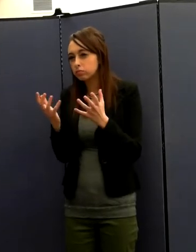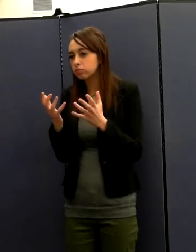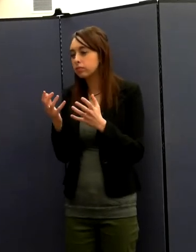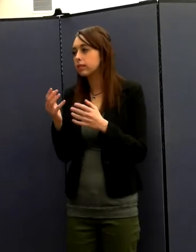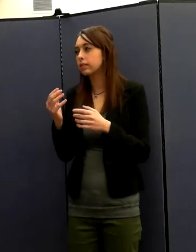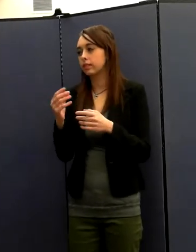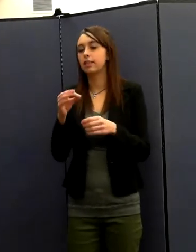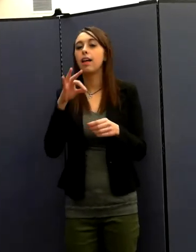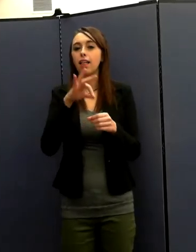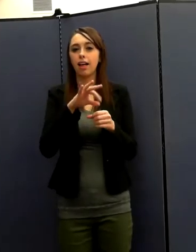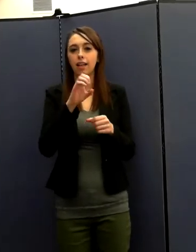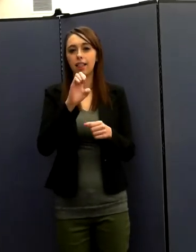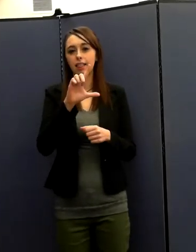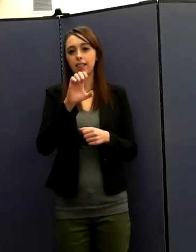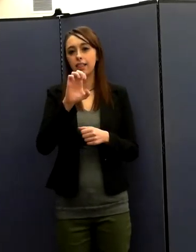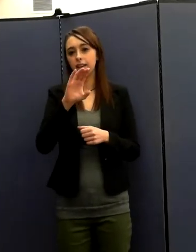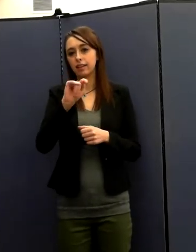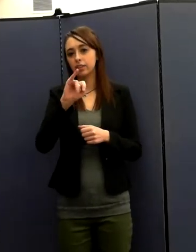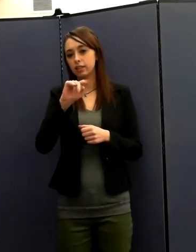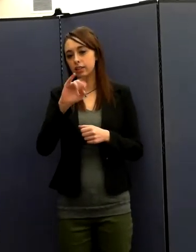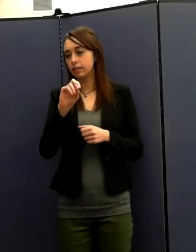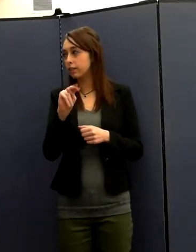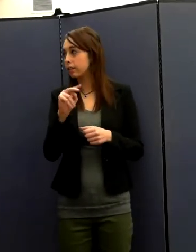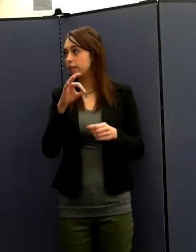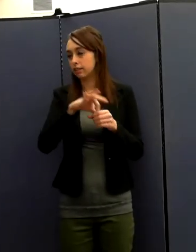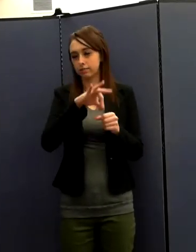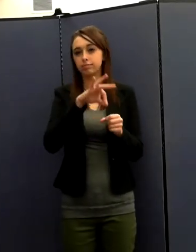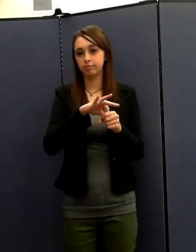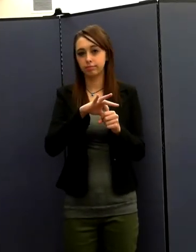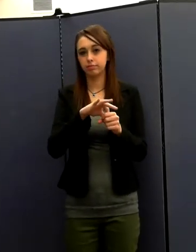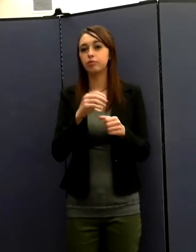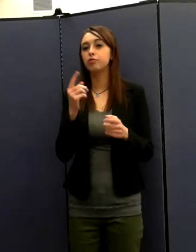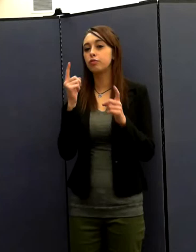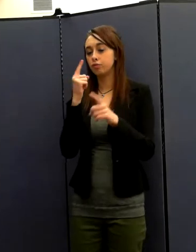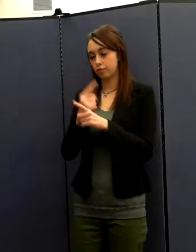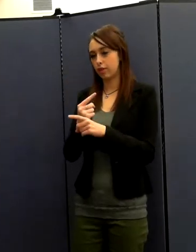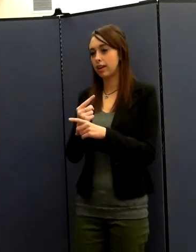Election. Right. So they decide to hold an election.